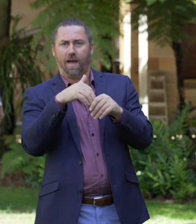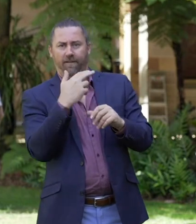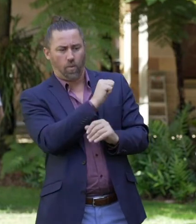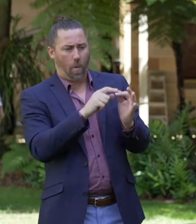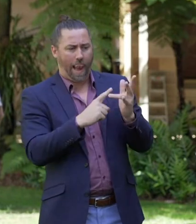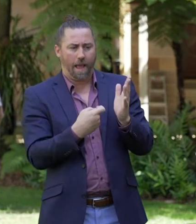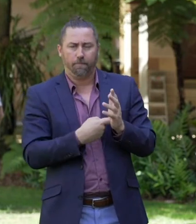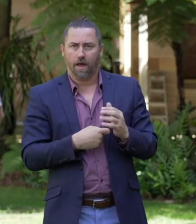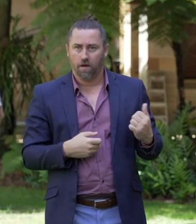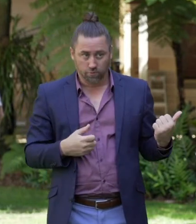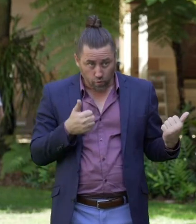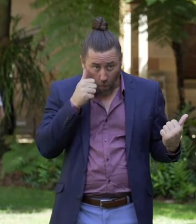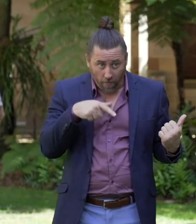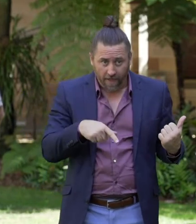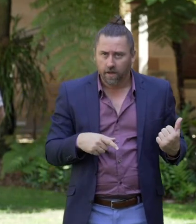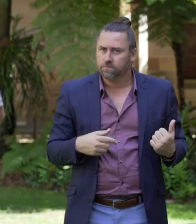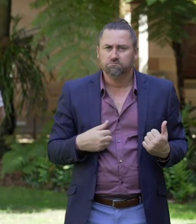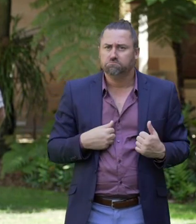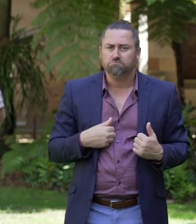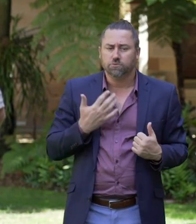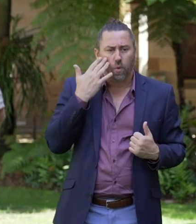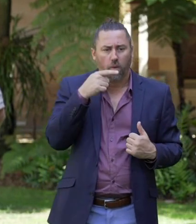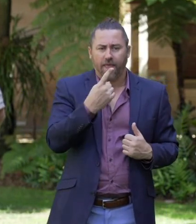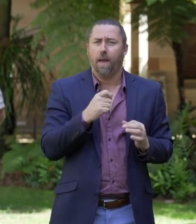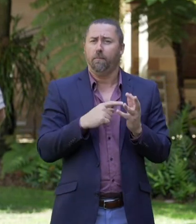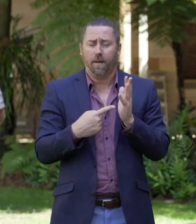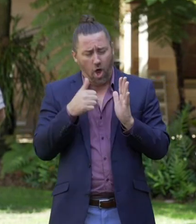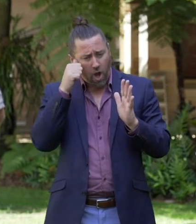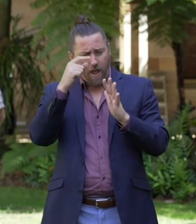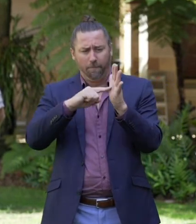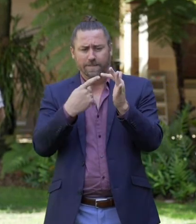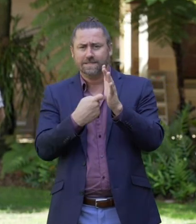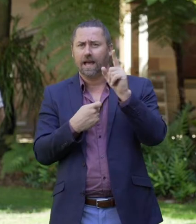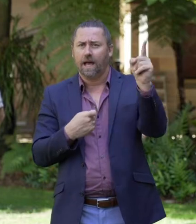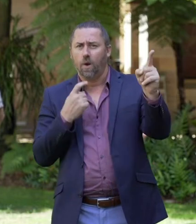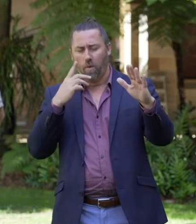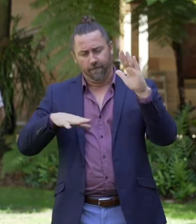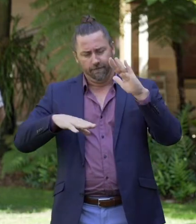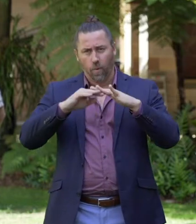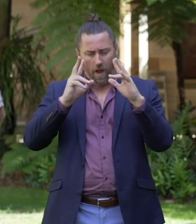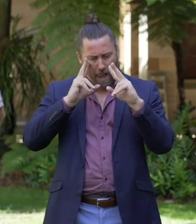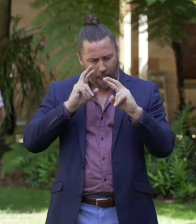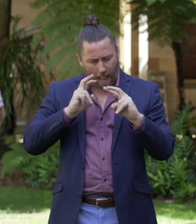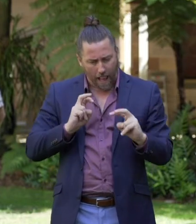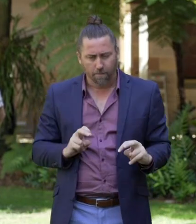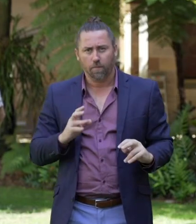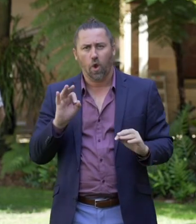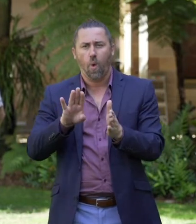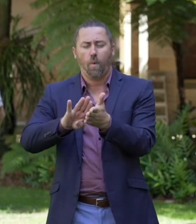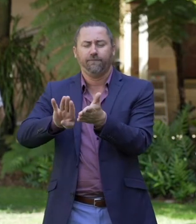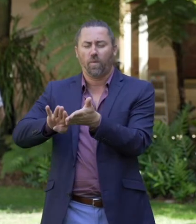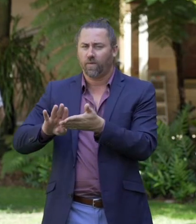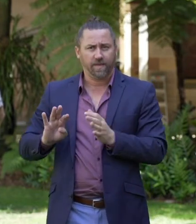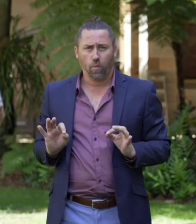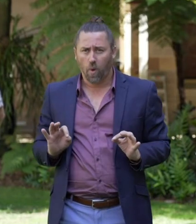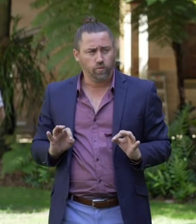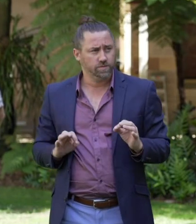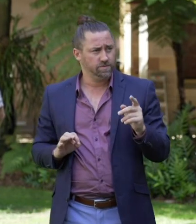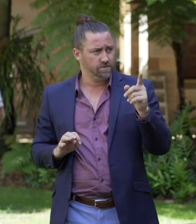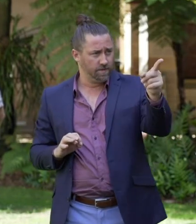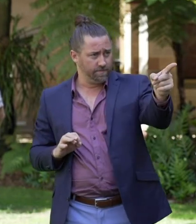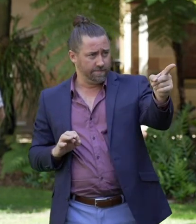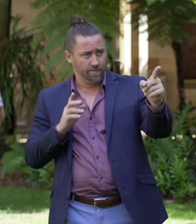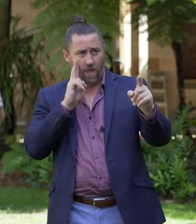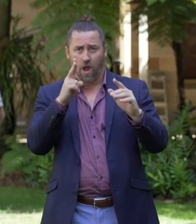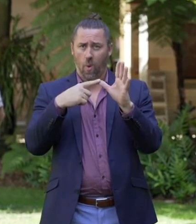No, I wasn't, but I am absolutely confident that he will do a thorough and effective job. Now, this is an inquiry into the